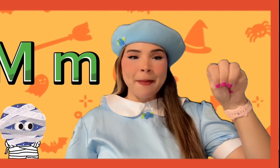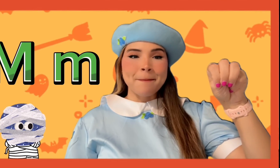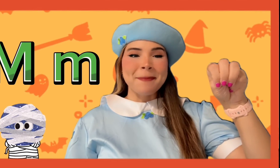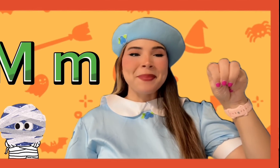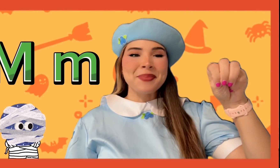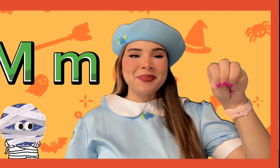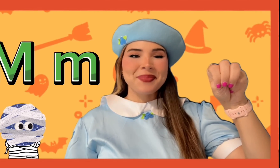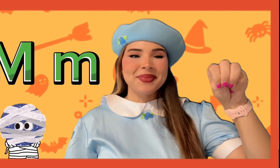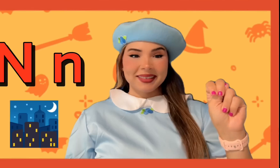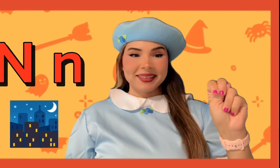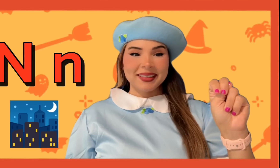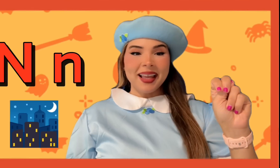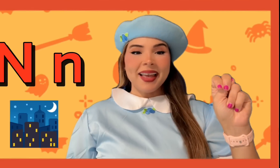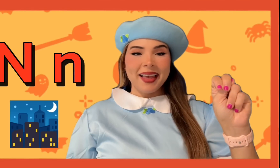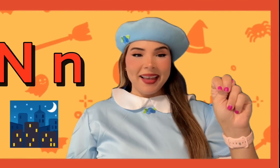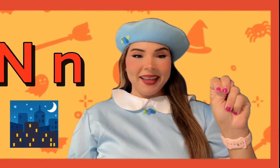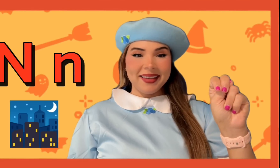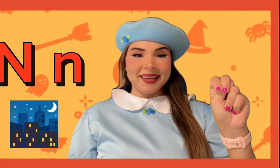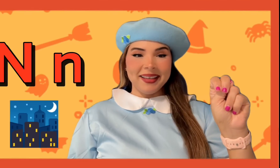M. N,